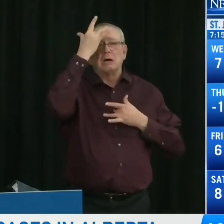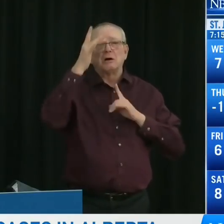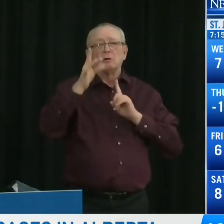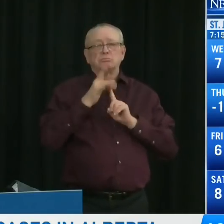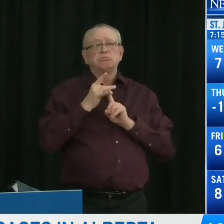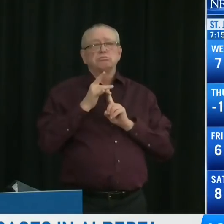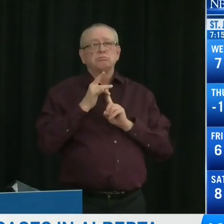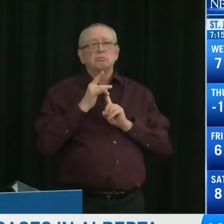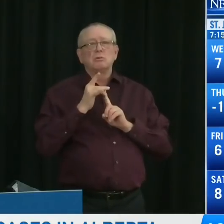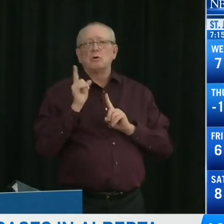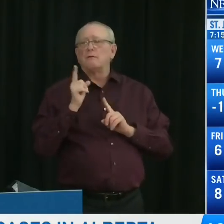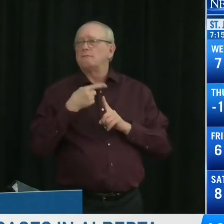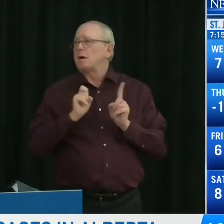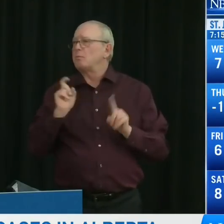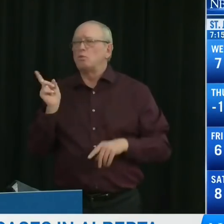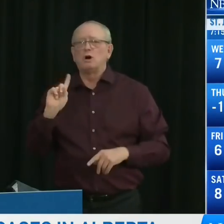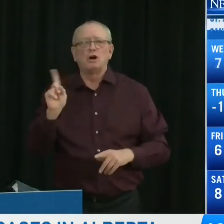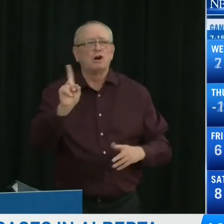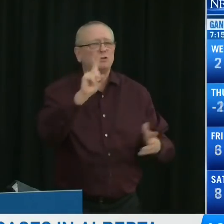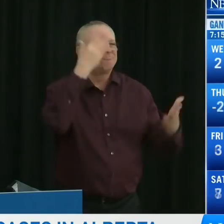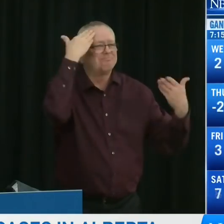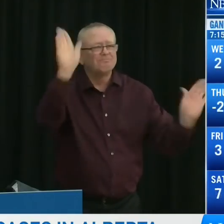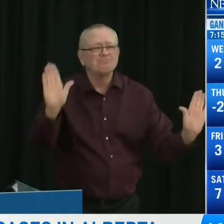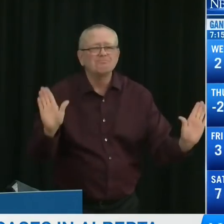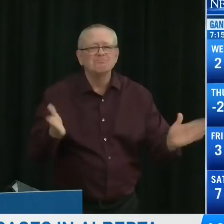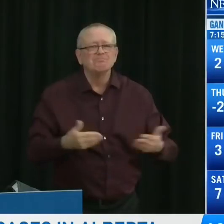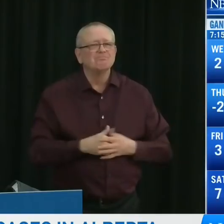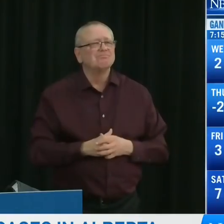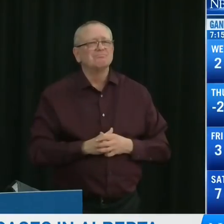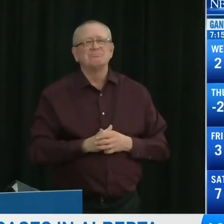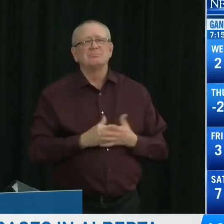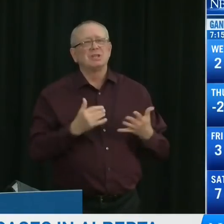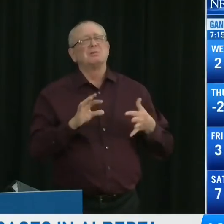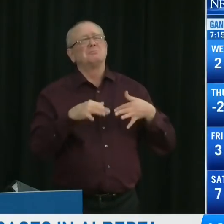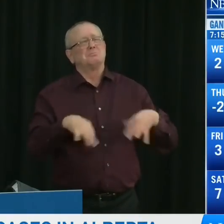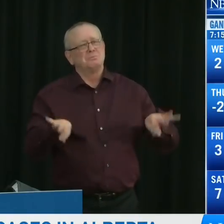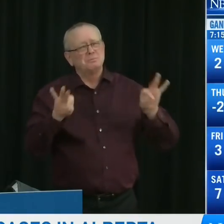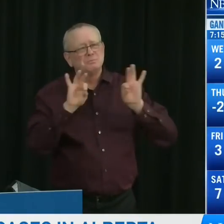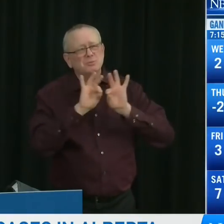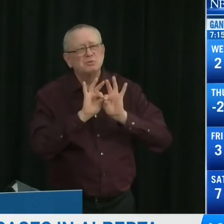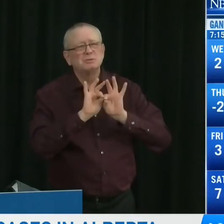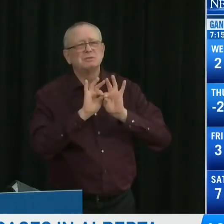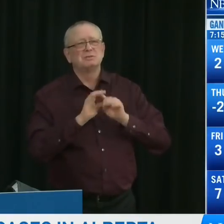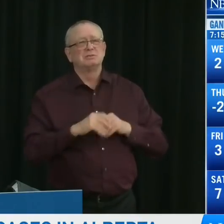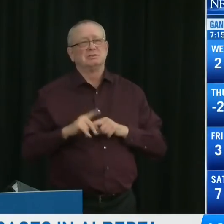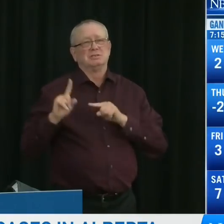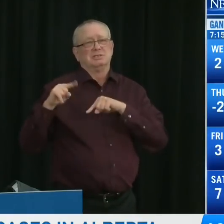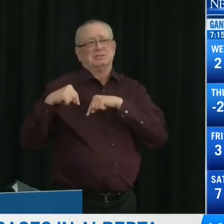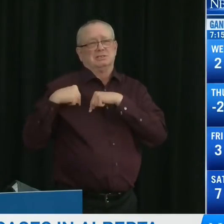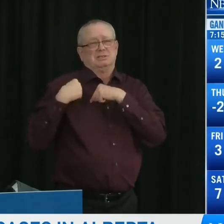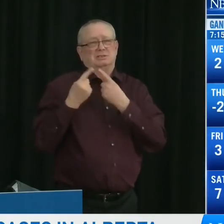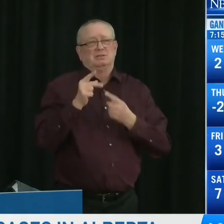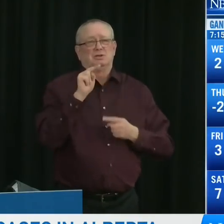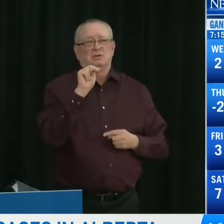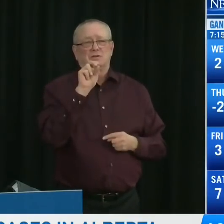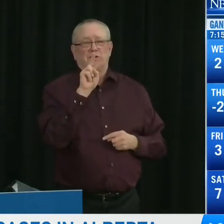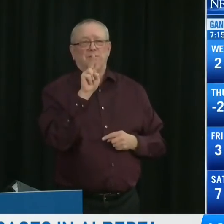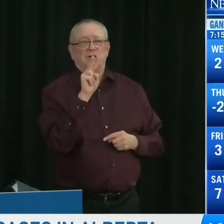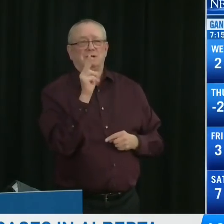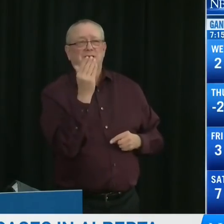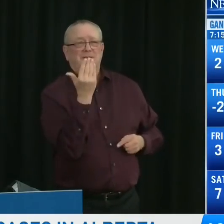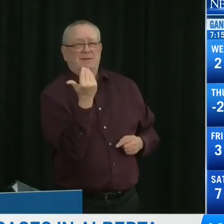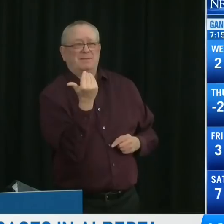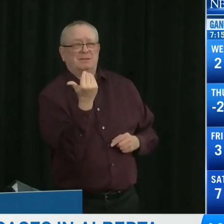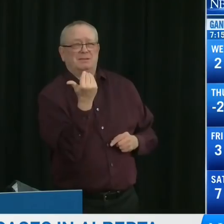identify. We know that overall, as of November 15th, about 40% of cases are linked to a household or